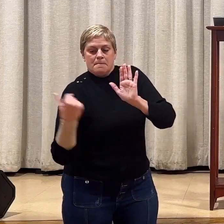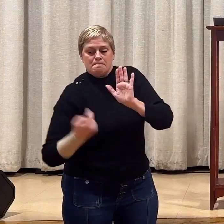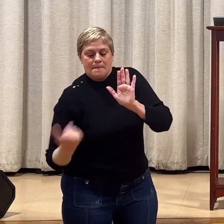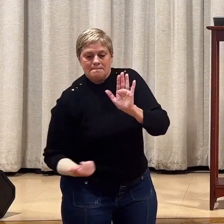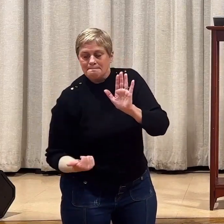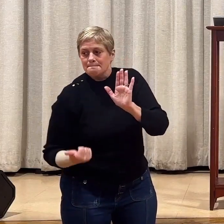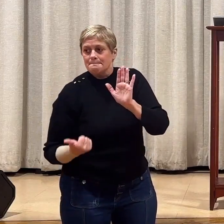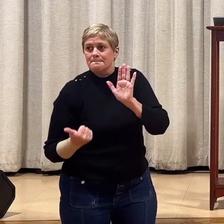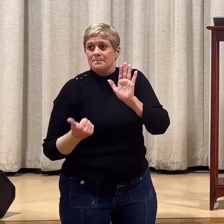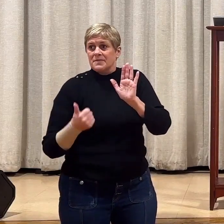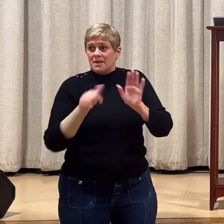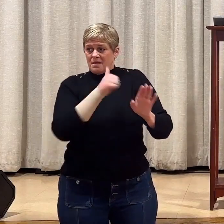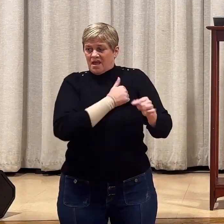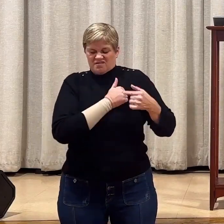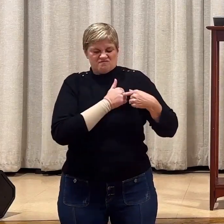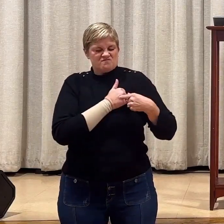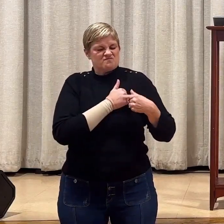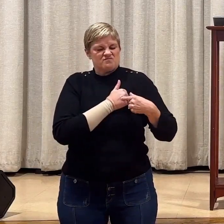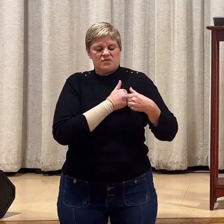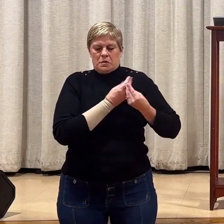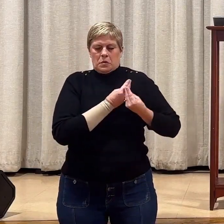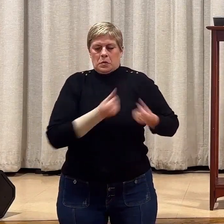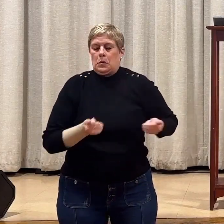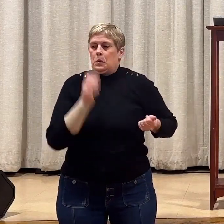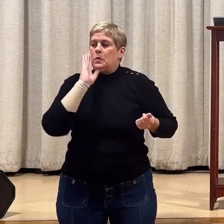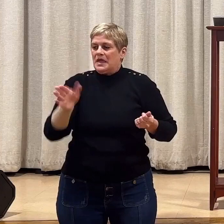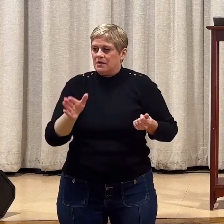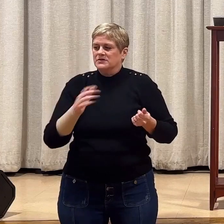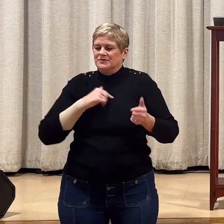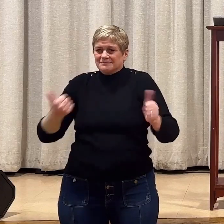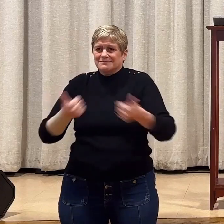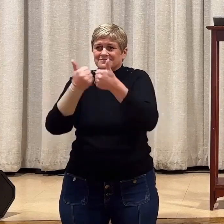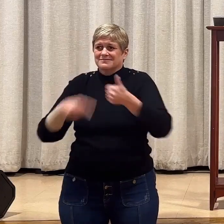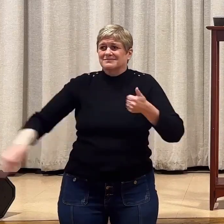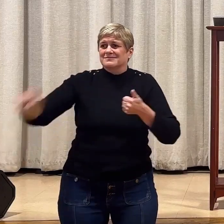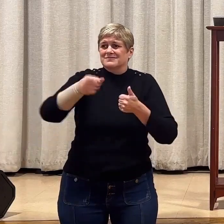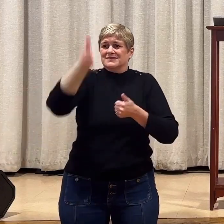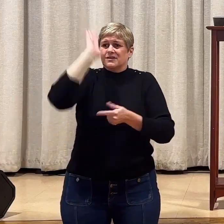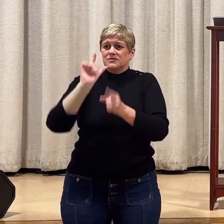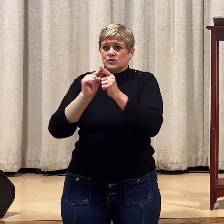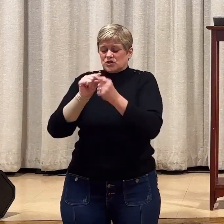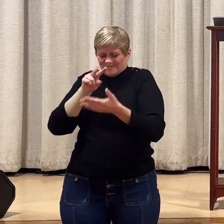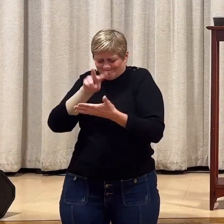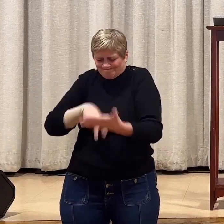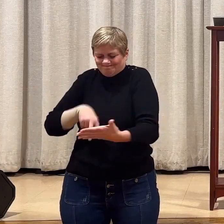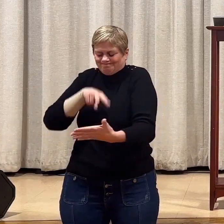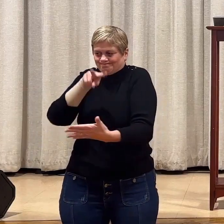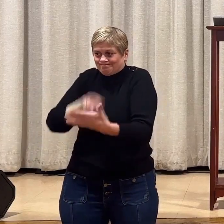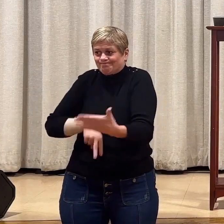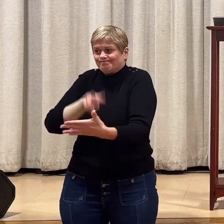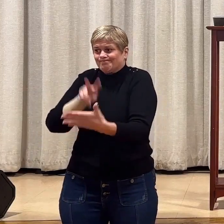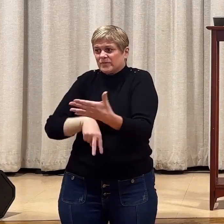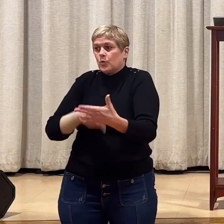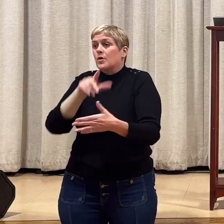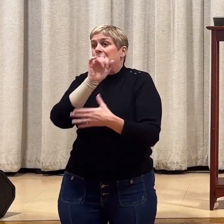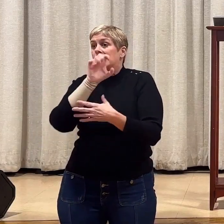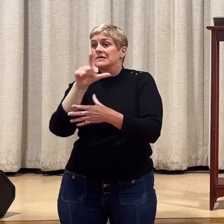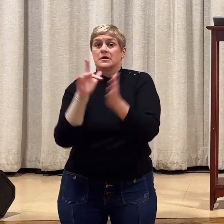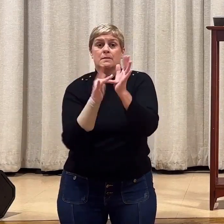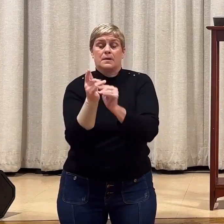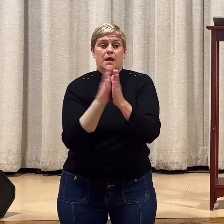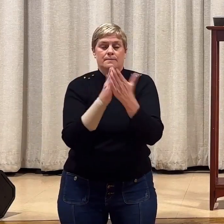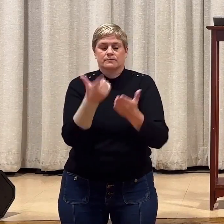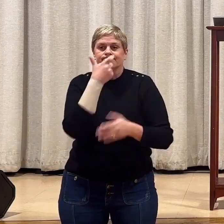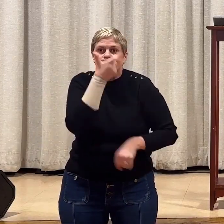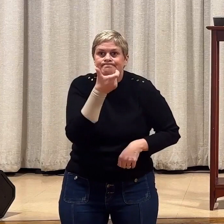Coastal Christian, to fill your mind with the Word of God. Some of you guys, I mean, I don't know if you noticed, but that passage